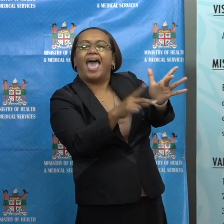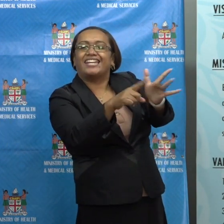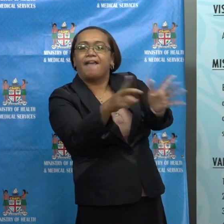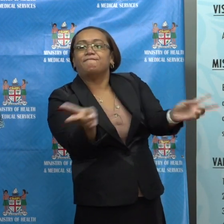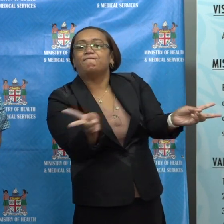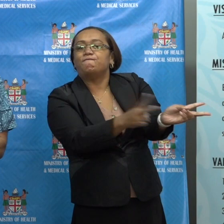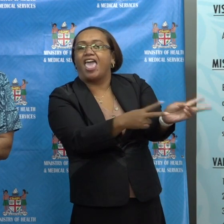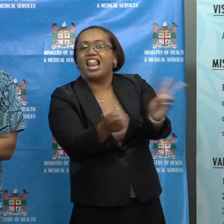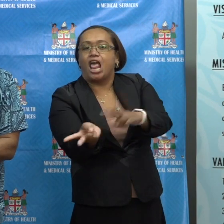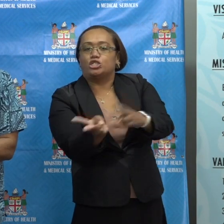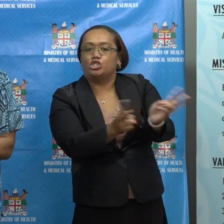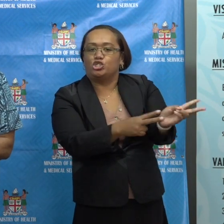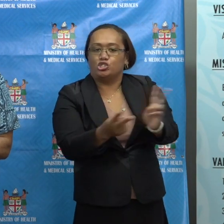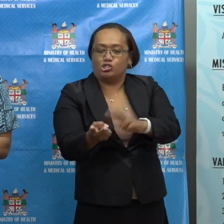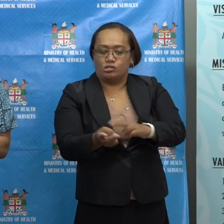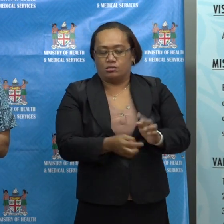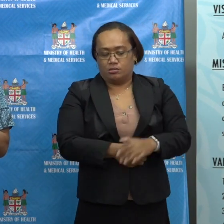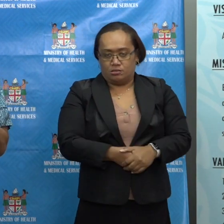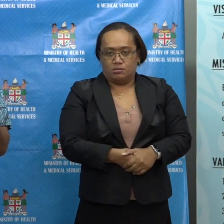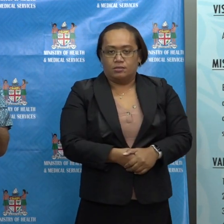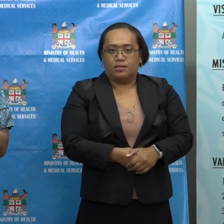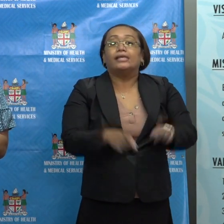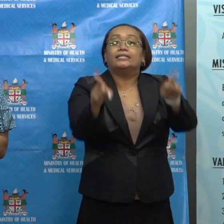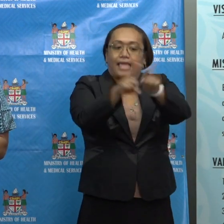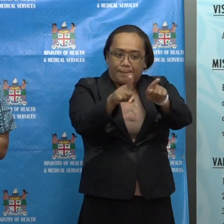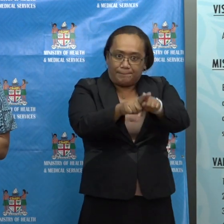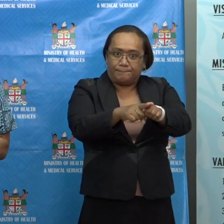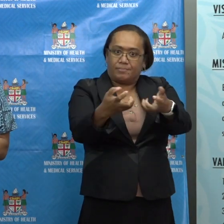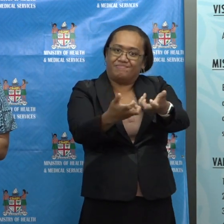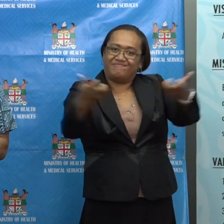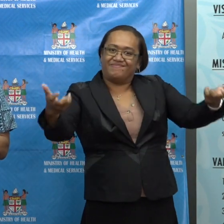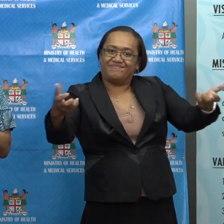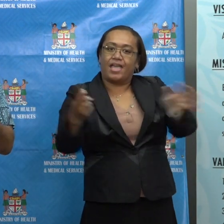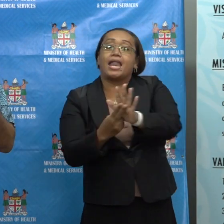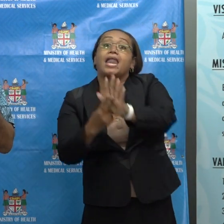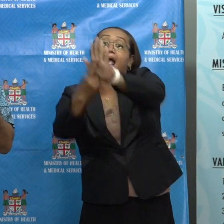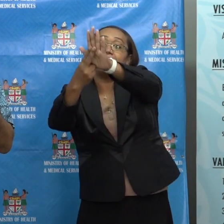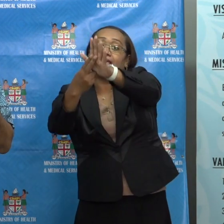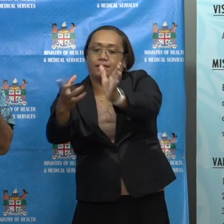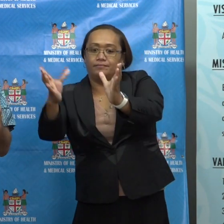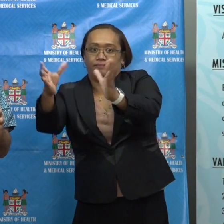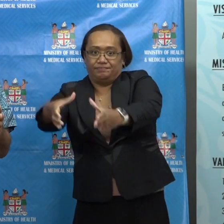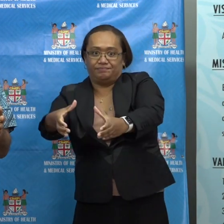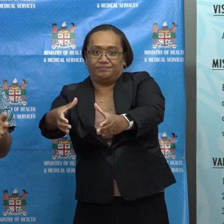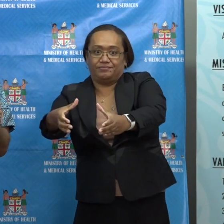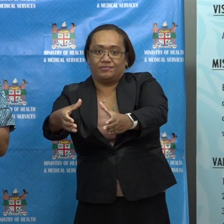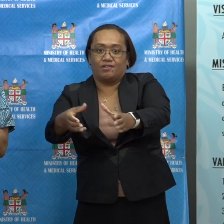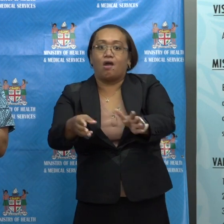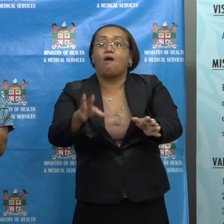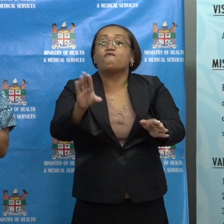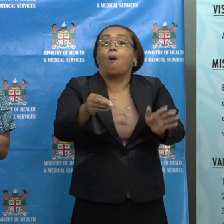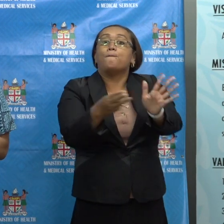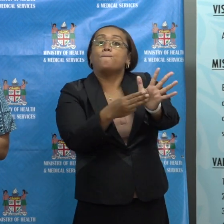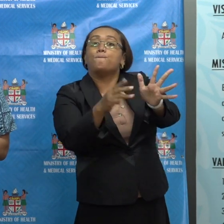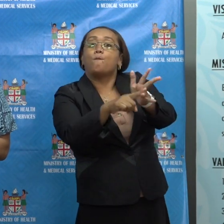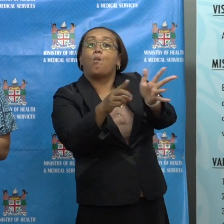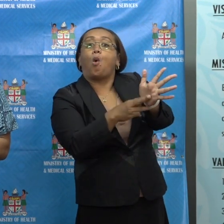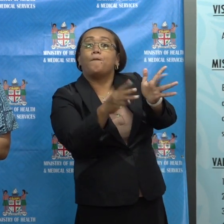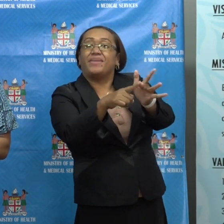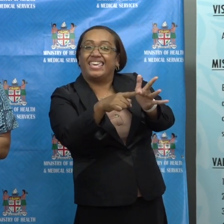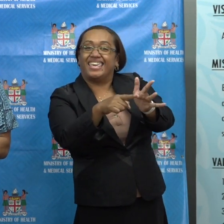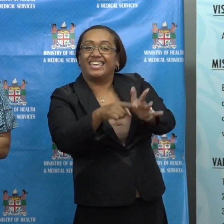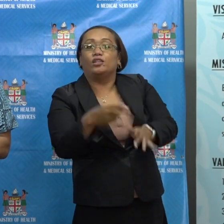Similarly, as I said, the Nandi Lotoka will be divided into 2 zones. We'll have Nandi Zone, beginning from Momi Junction to Lomolomo Police